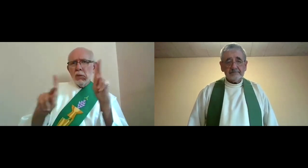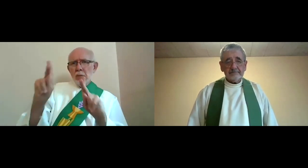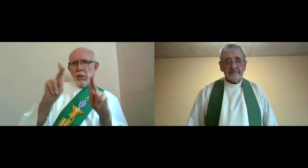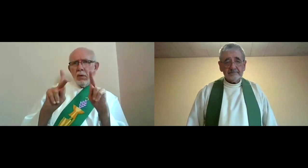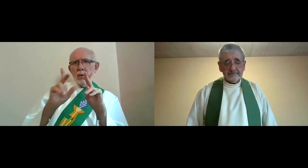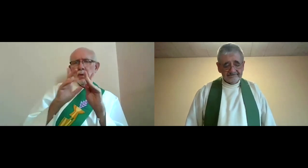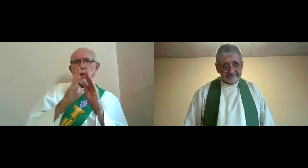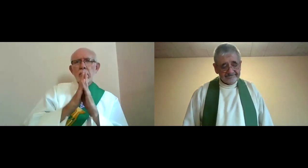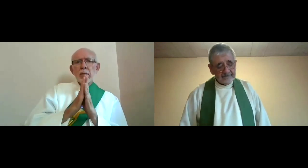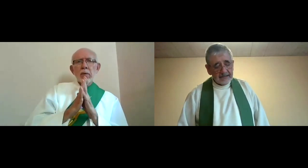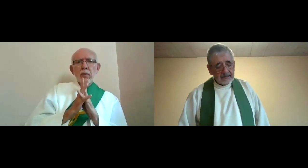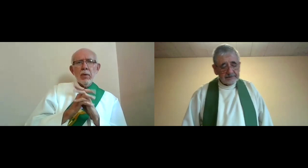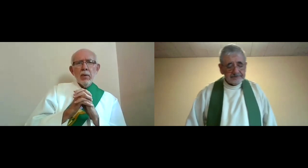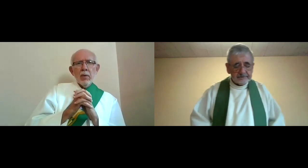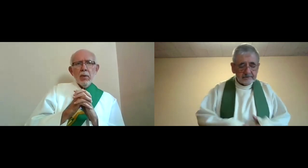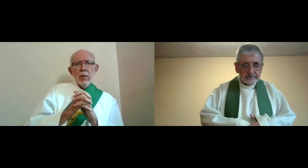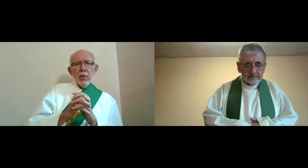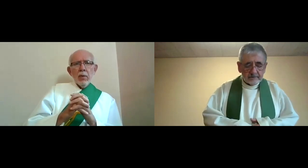the good of all his holy church.